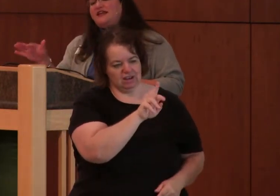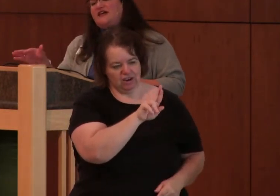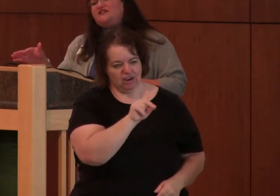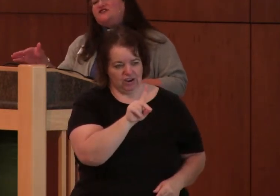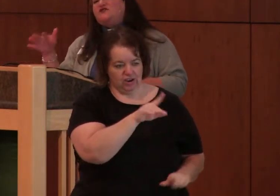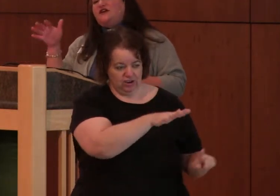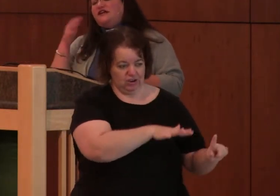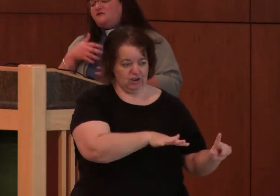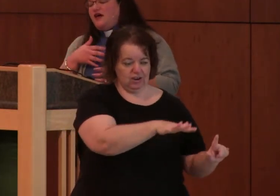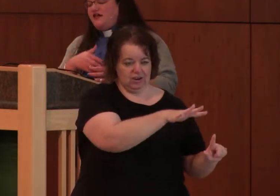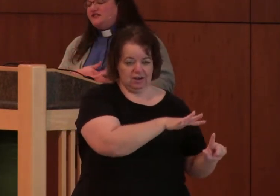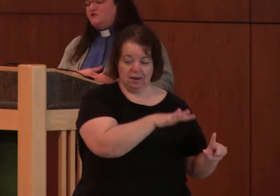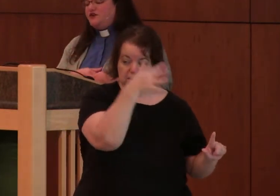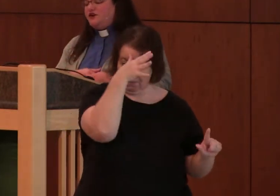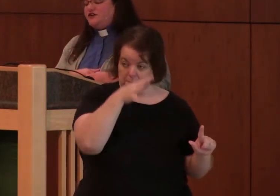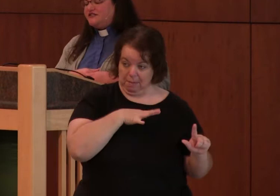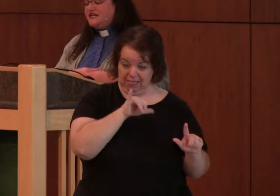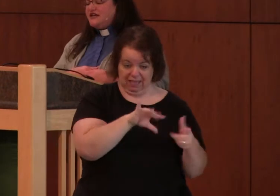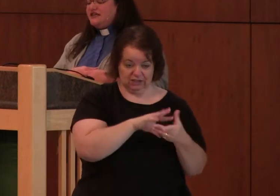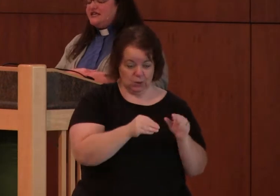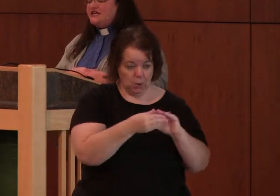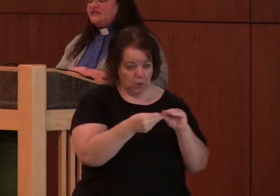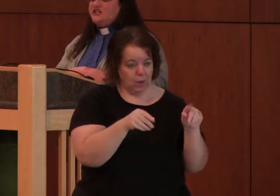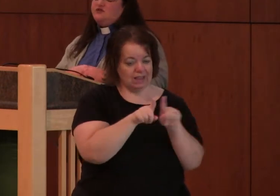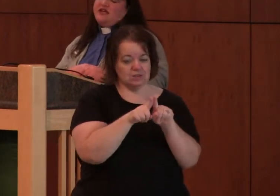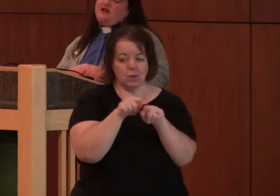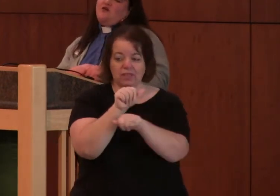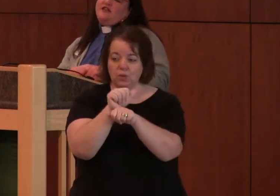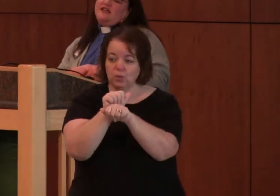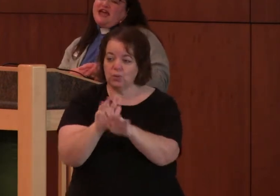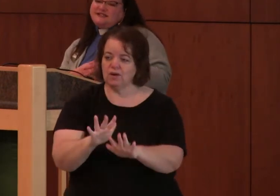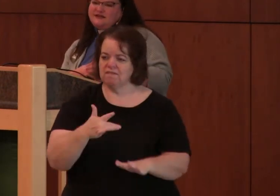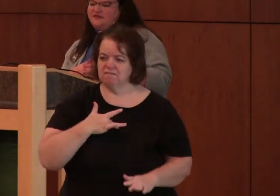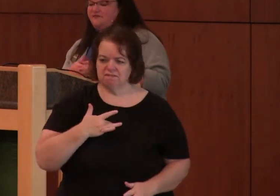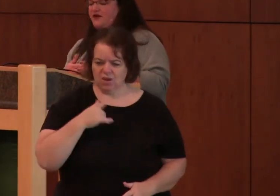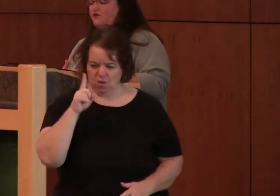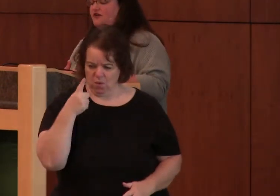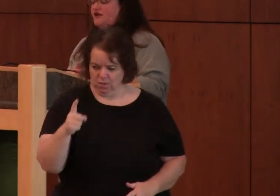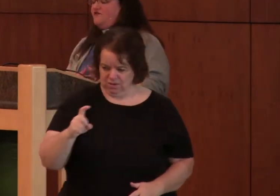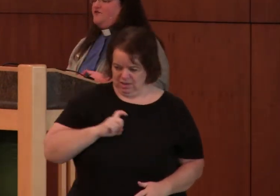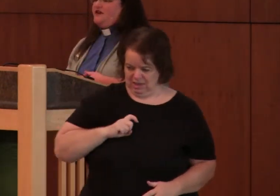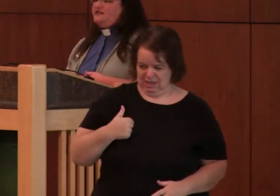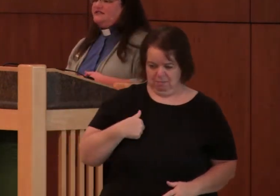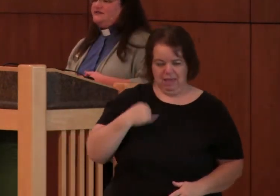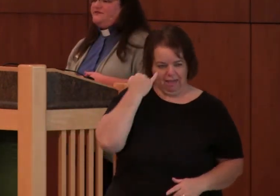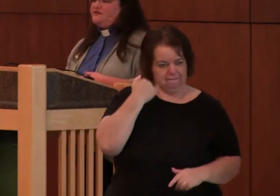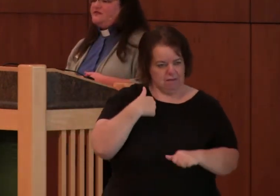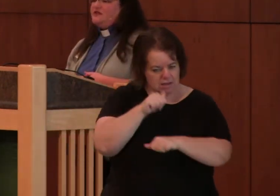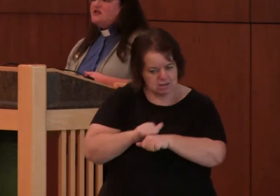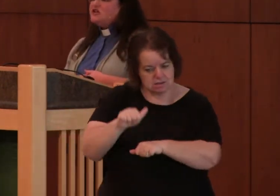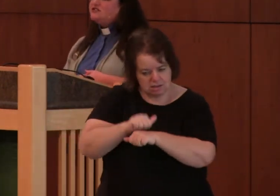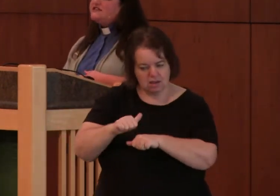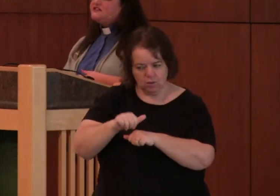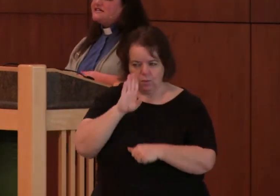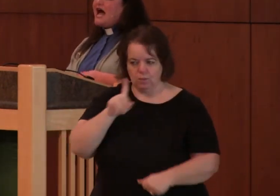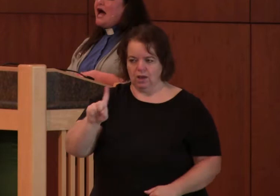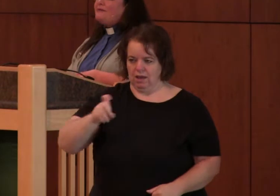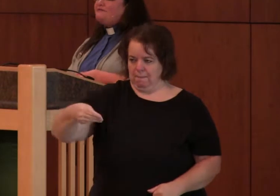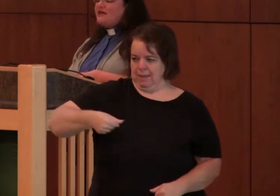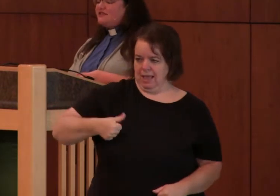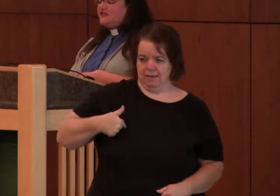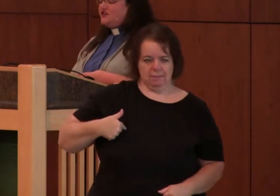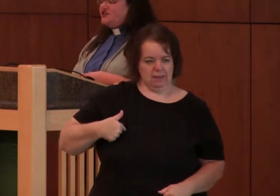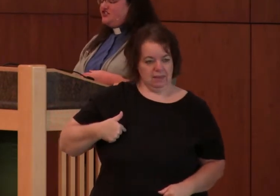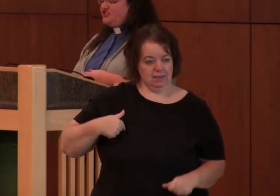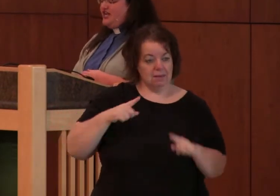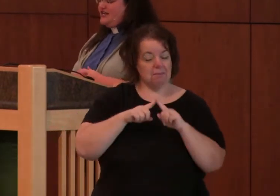The man in that story, as well as the workers, they think that you can only get something by working for it. You see, there's a